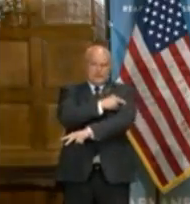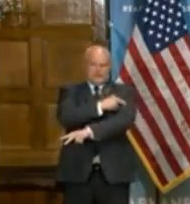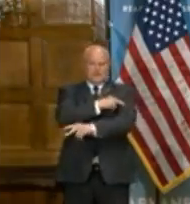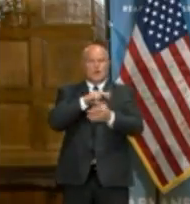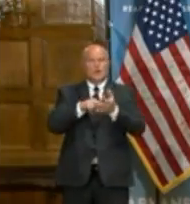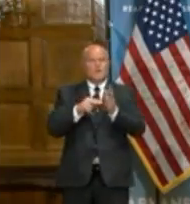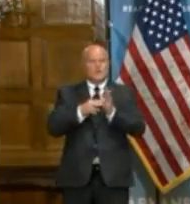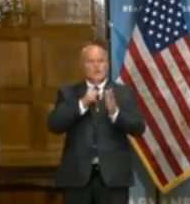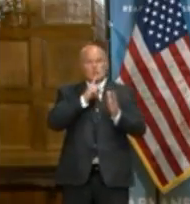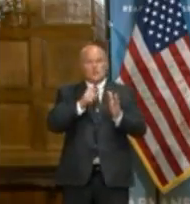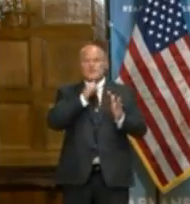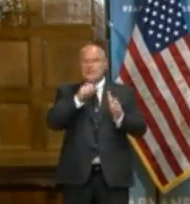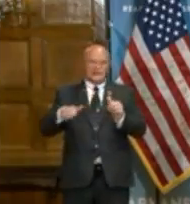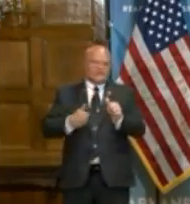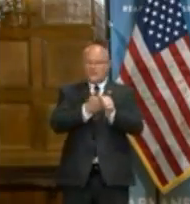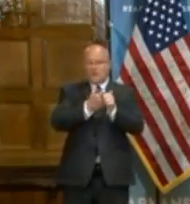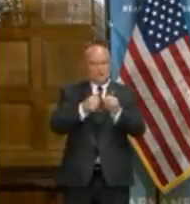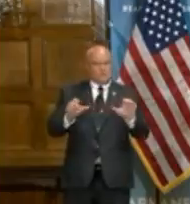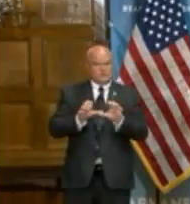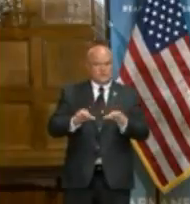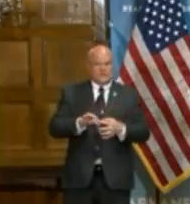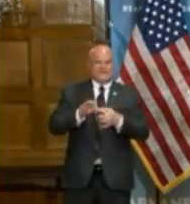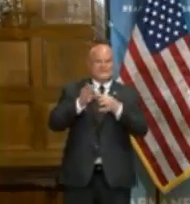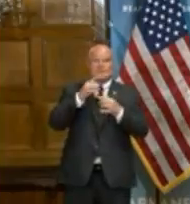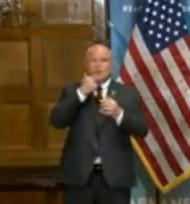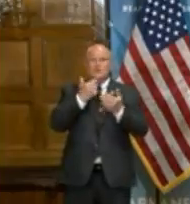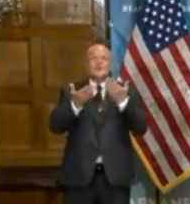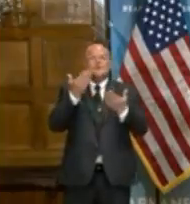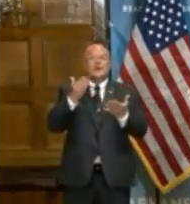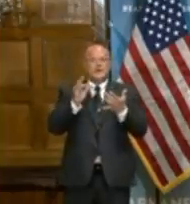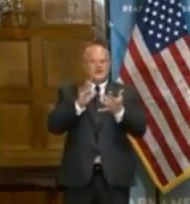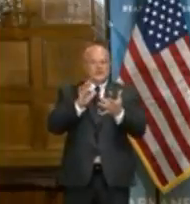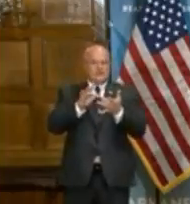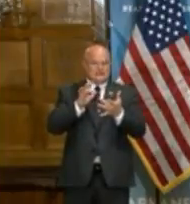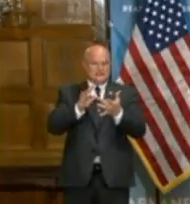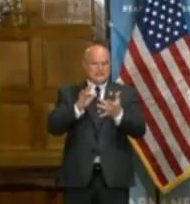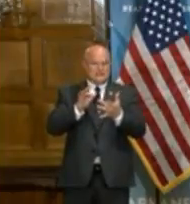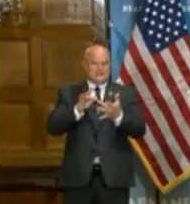hospitalized, which means there's really not any follow-up to do except for who they might have been